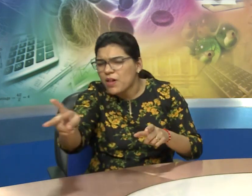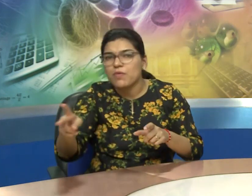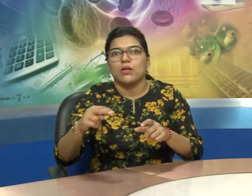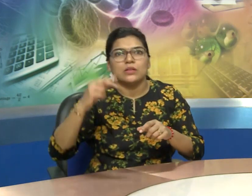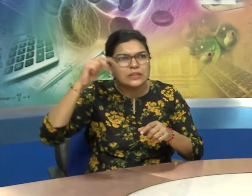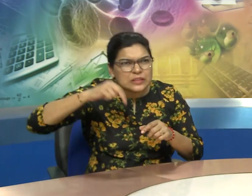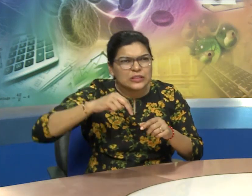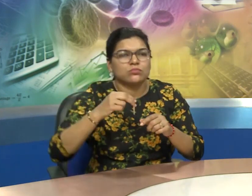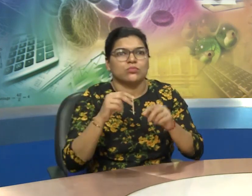a service